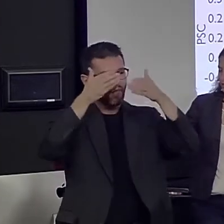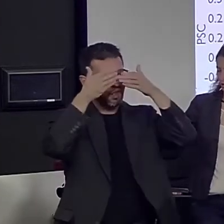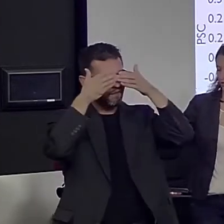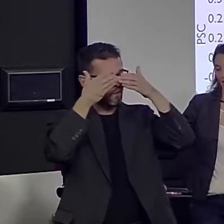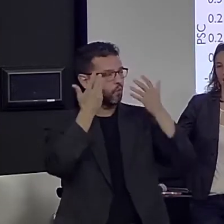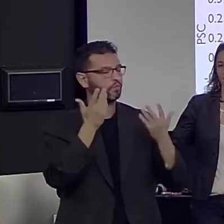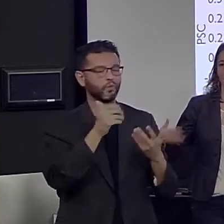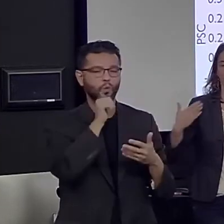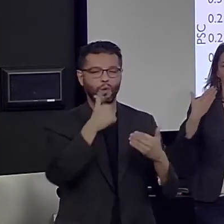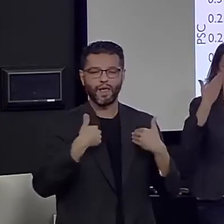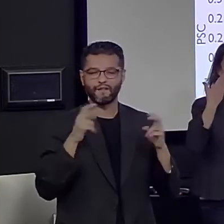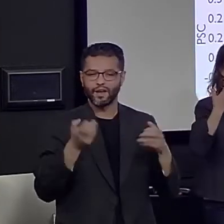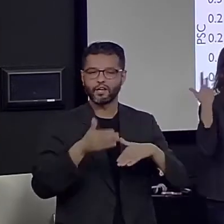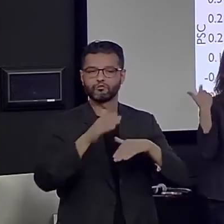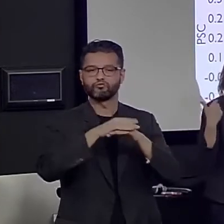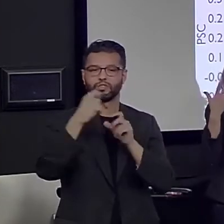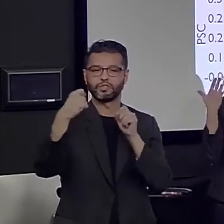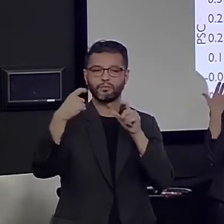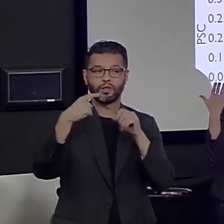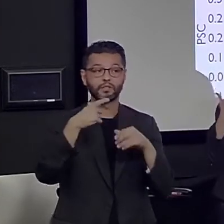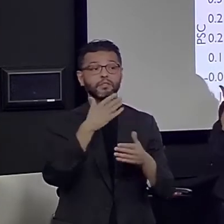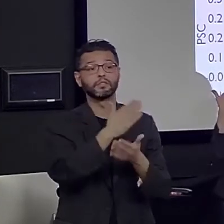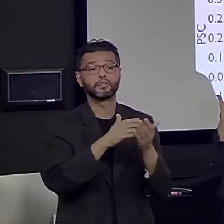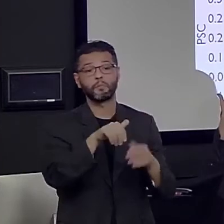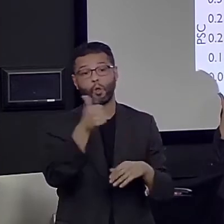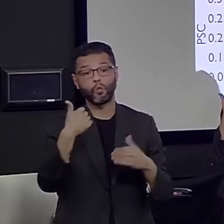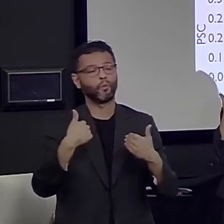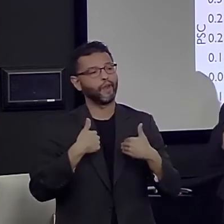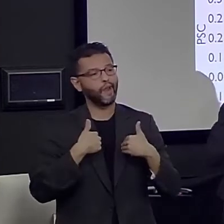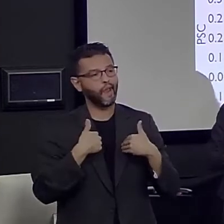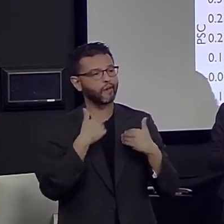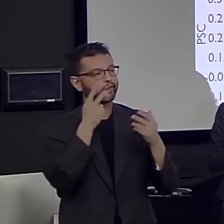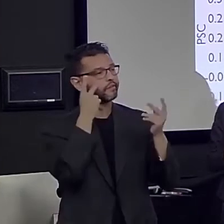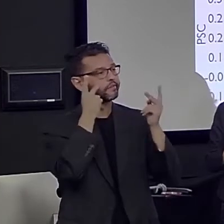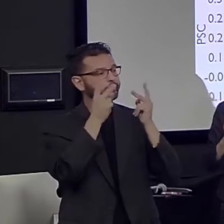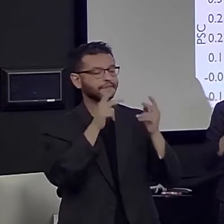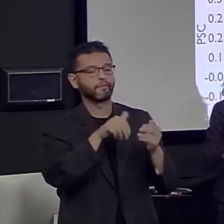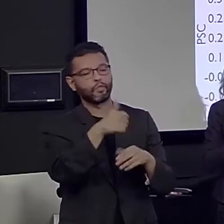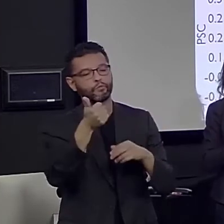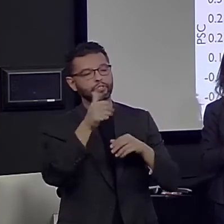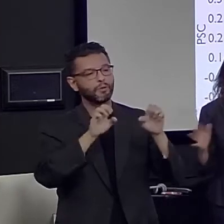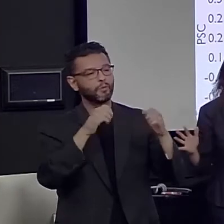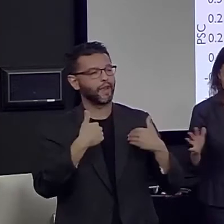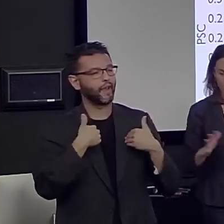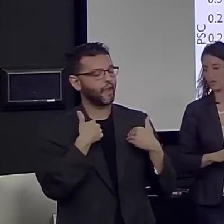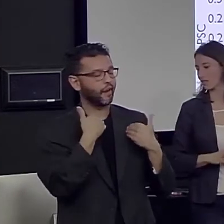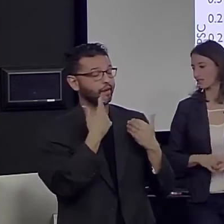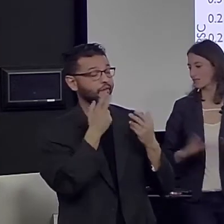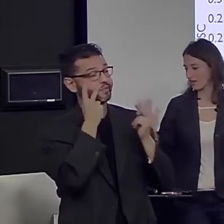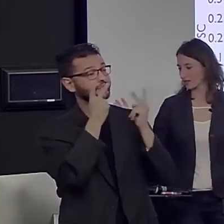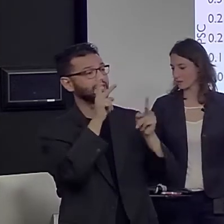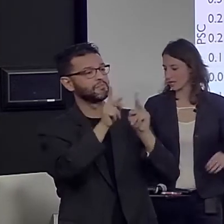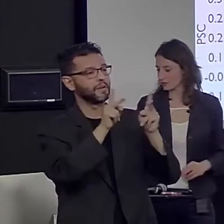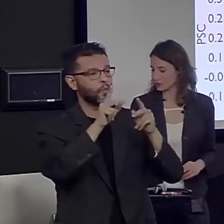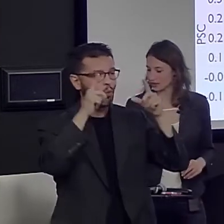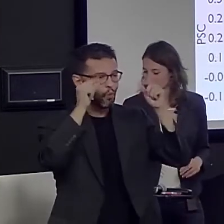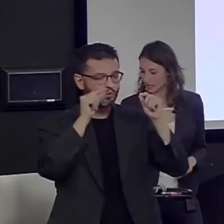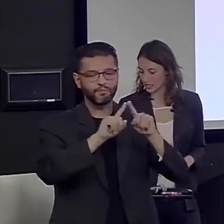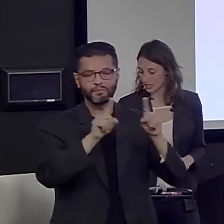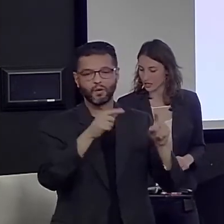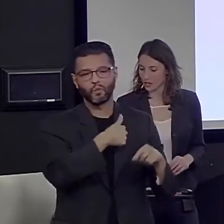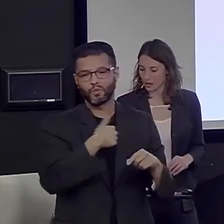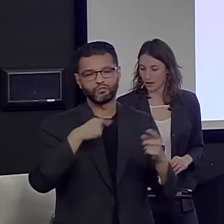that were done early on, we had blind people sighted people closing their eyes, but then we switched to having them